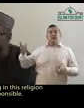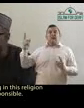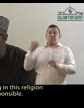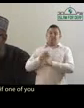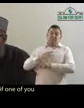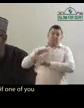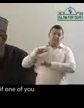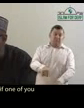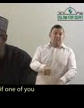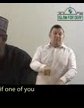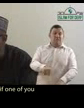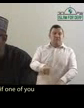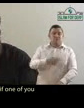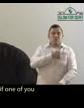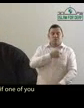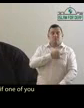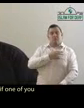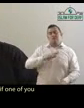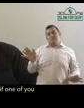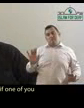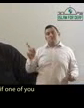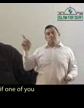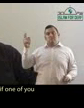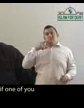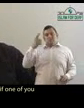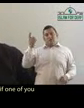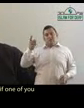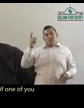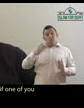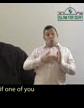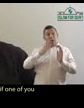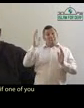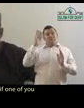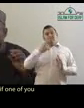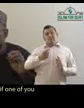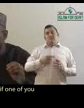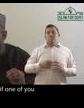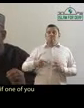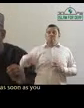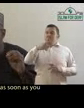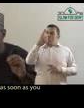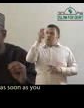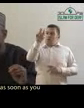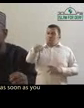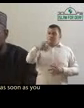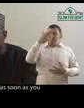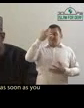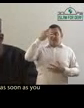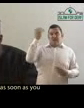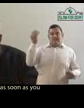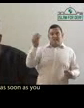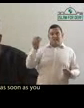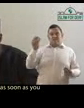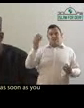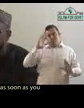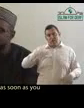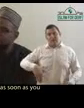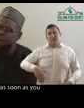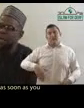you responsible. He said, the Prophet, he said, if one of you forgets a